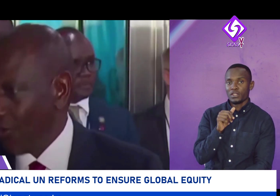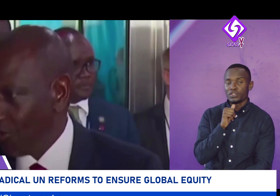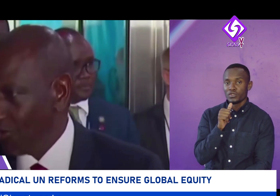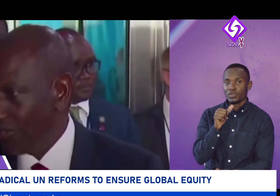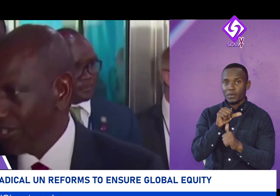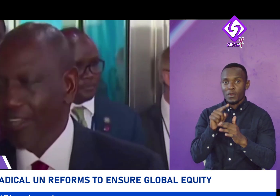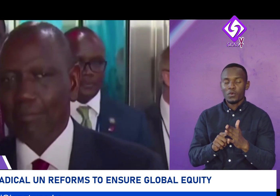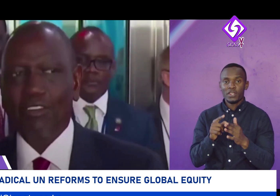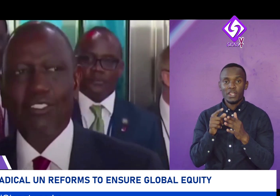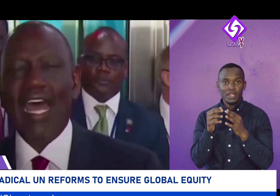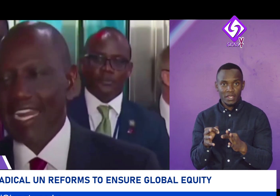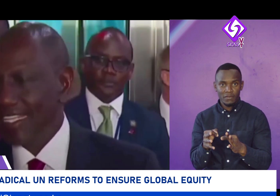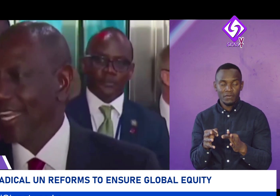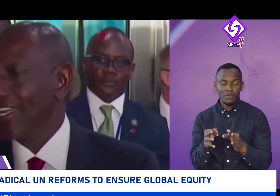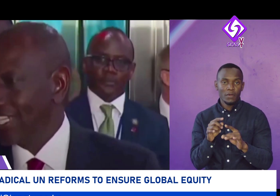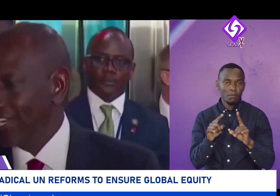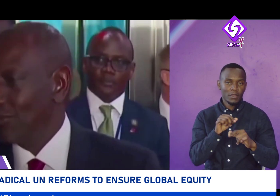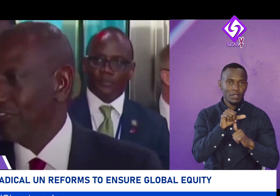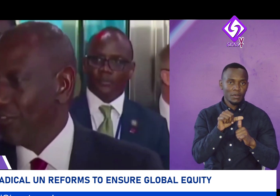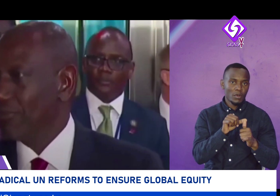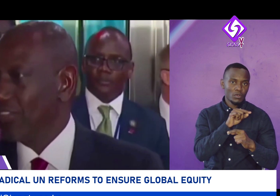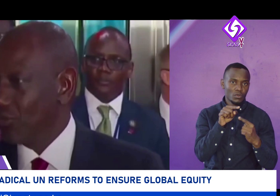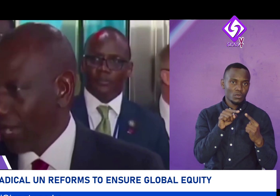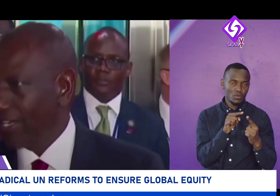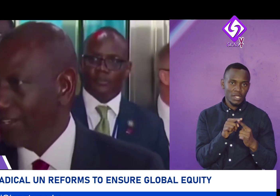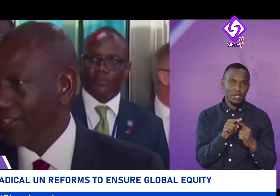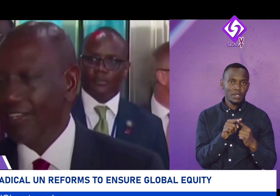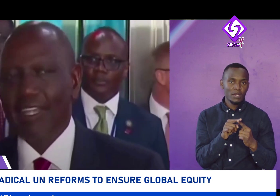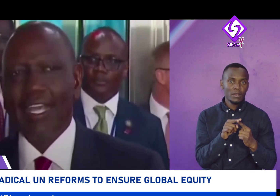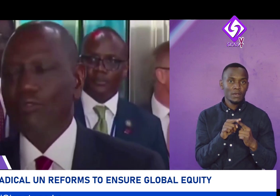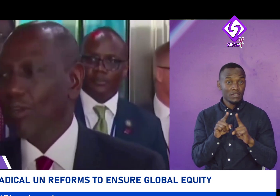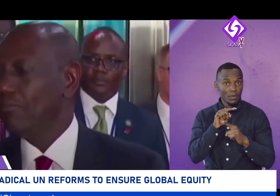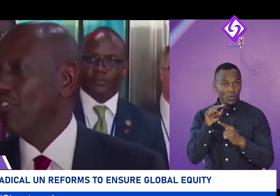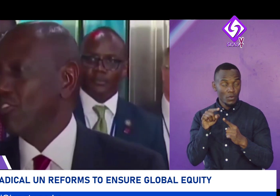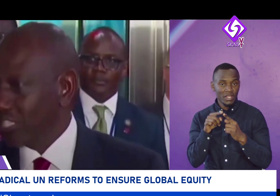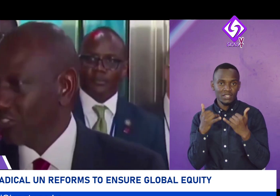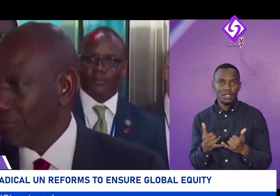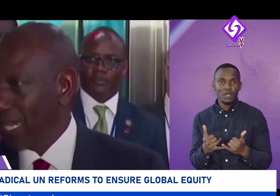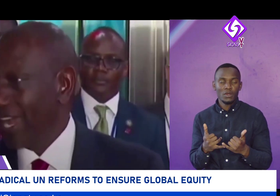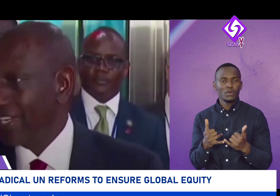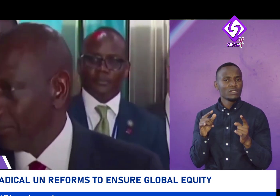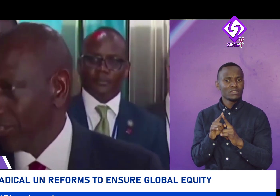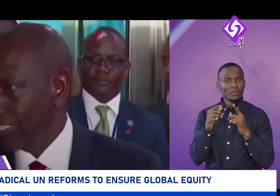now. Because unless and until we reform the UN, it will continue to remain